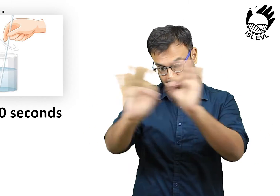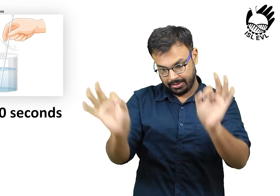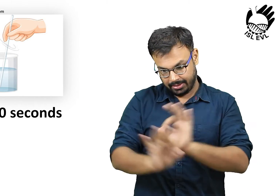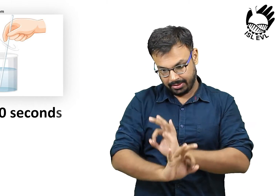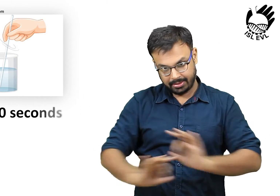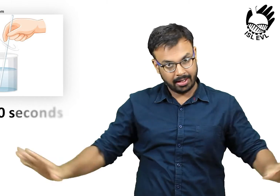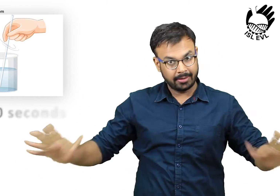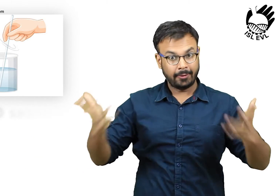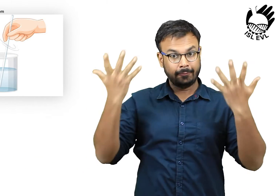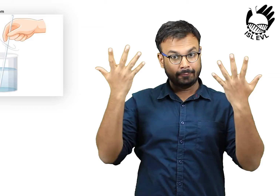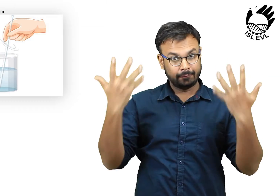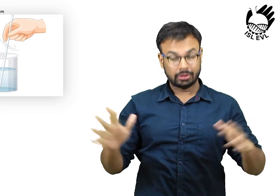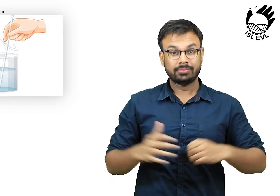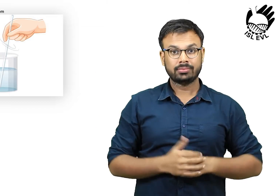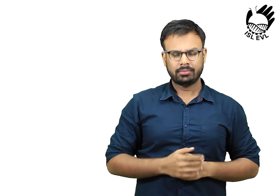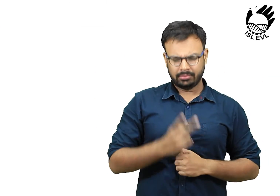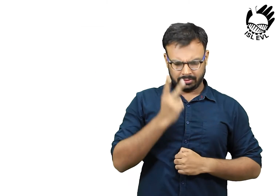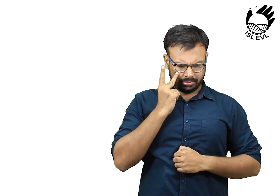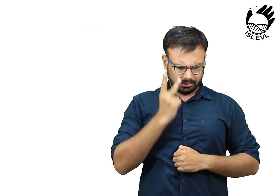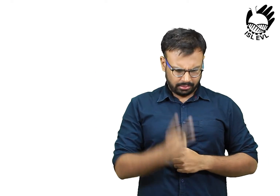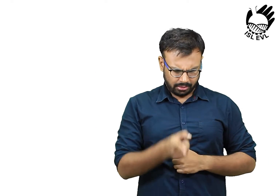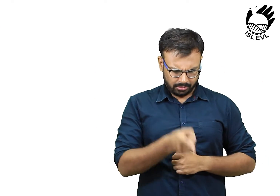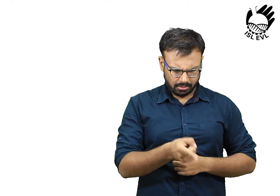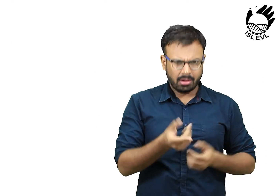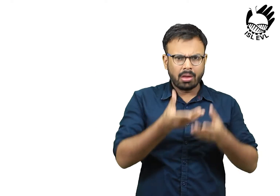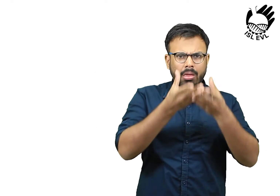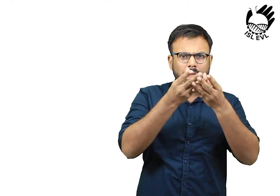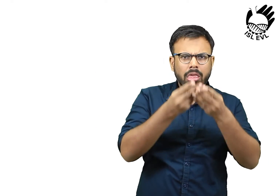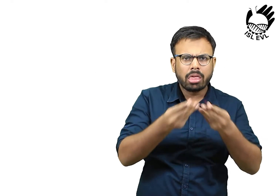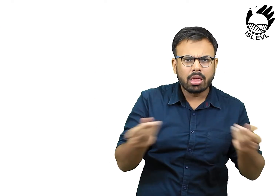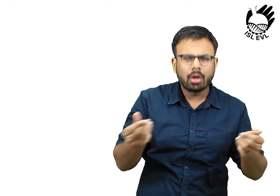repeatedly until the sample will no longer dissolve.